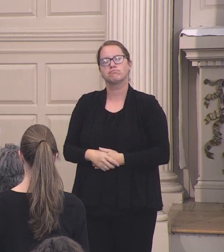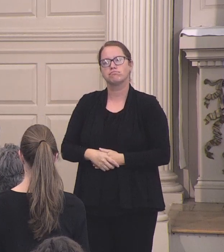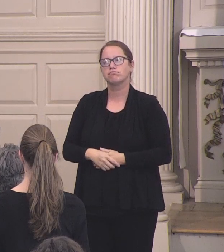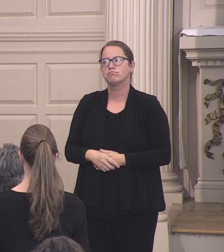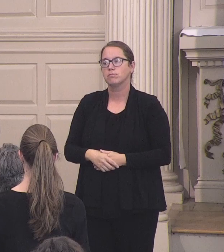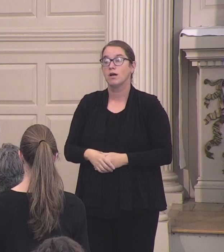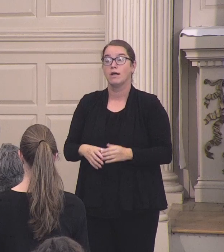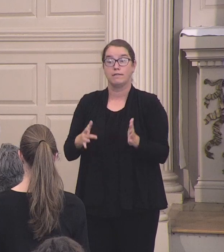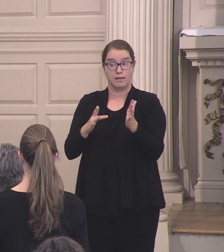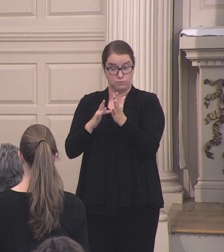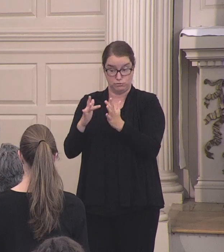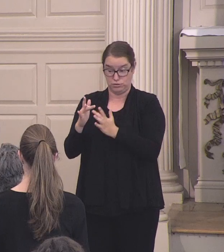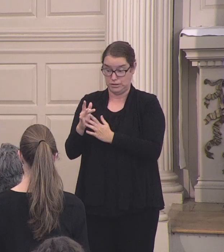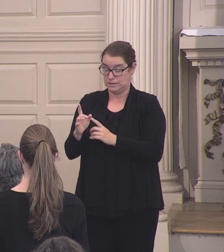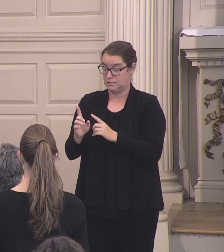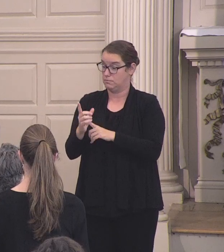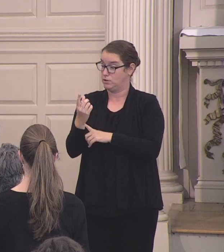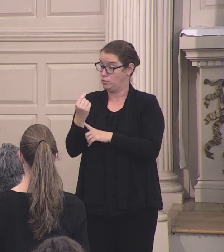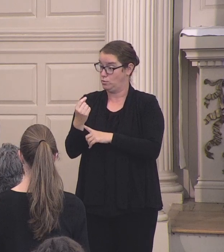Then Jesus took the loaves,